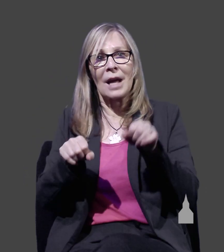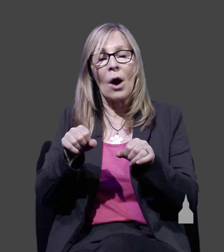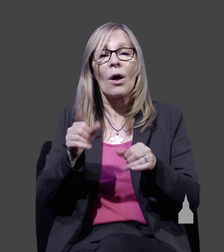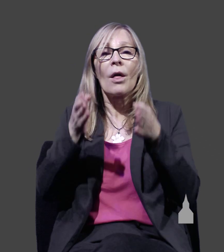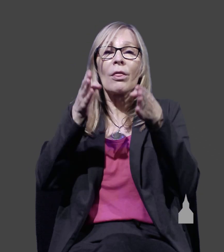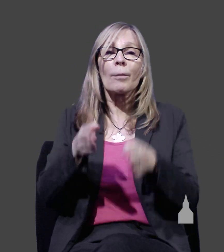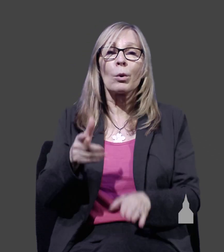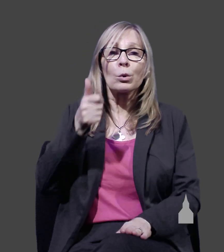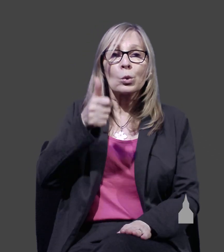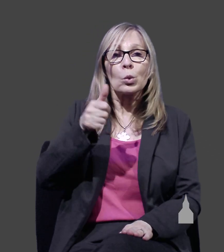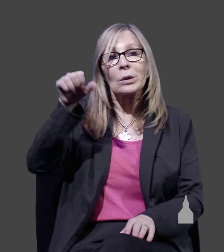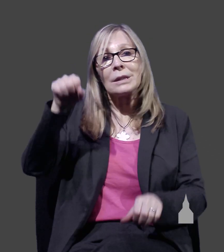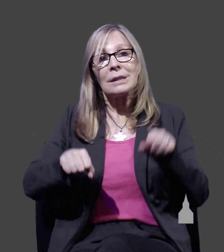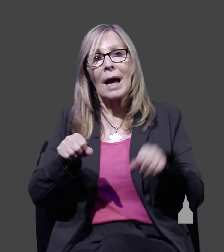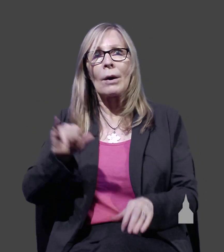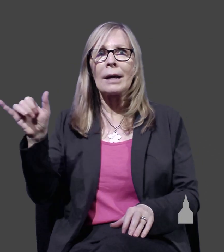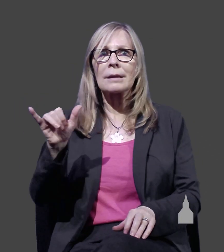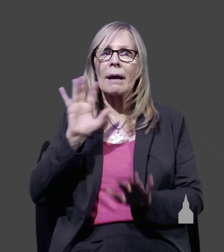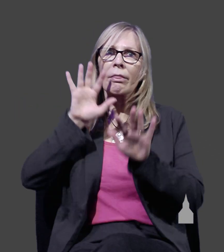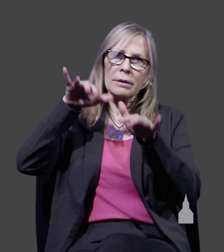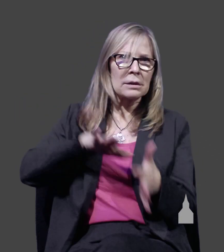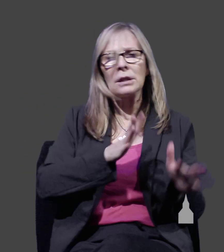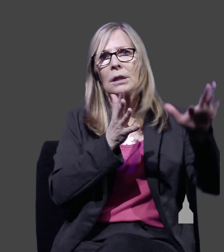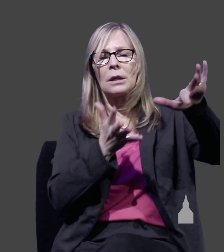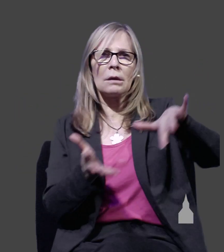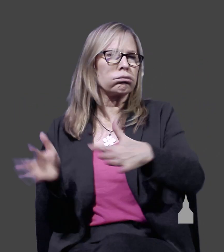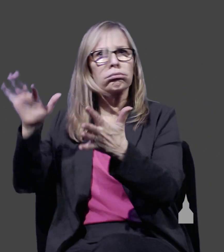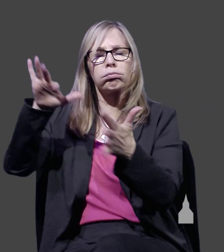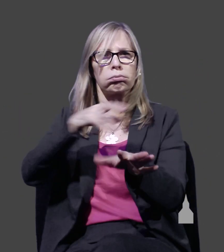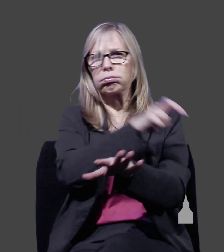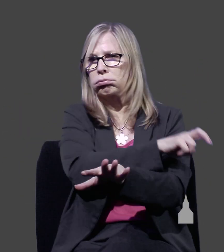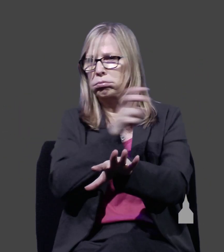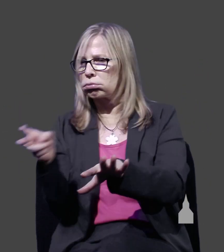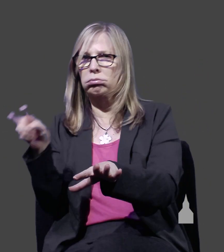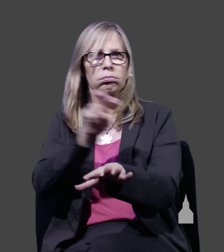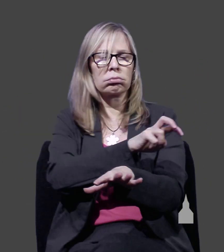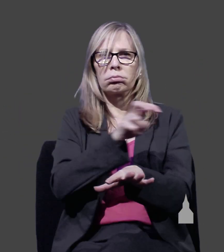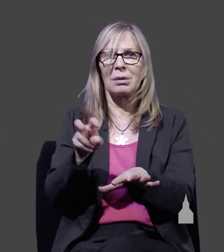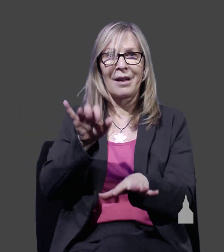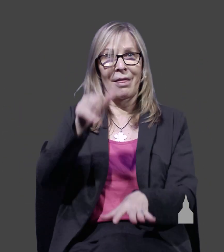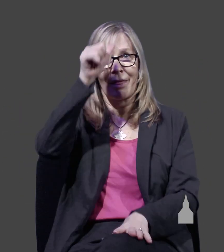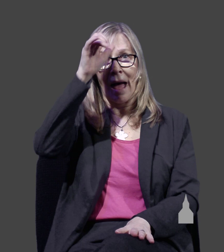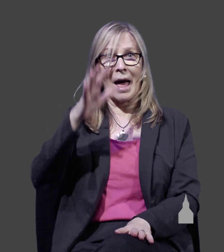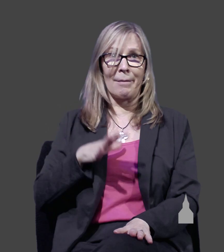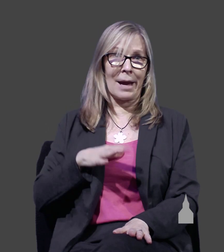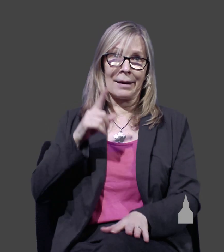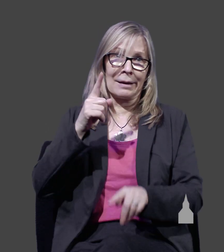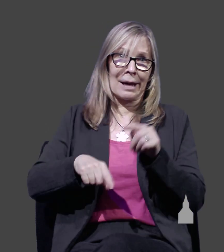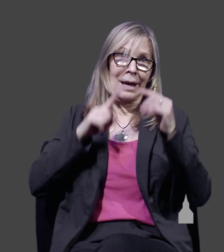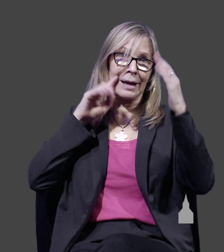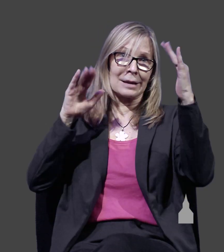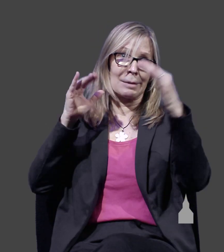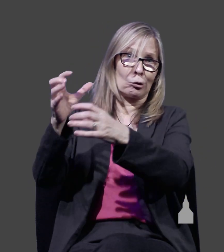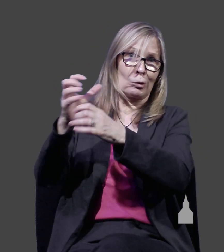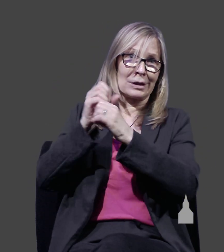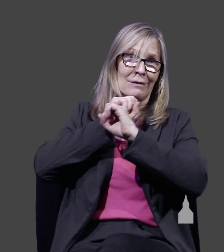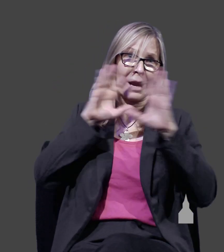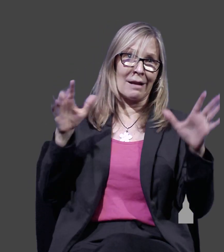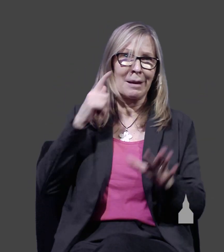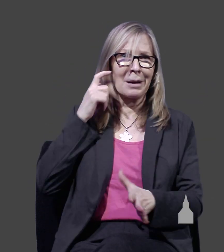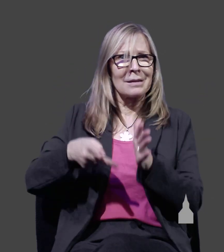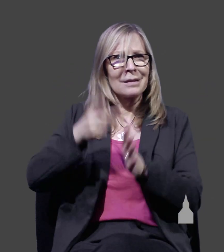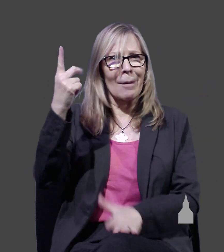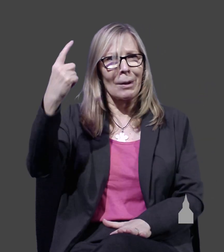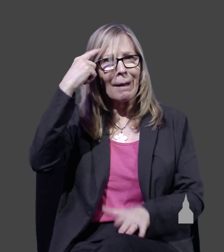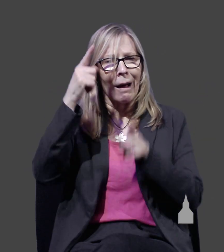is like the surf of the sea, driven and tossed by the wind. For that man ought not to expect that he will receive anything from the Lord, being a